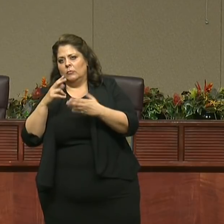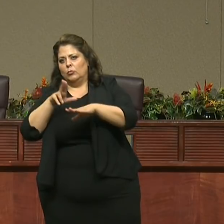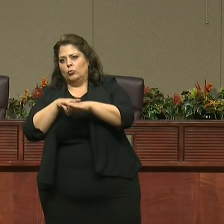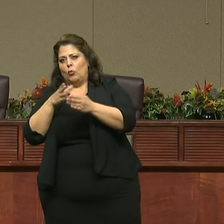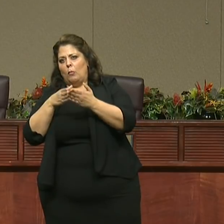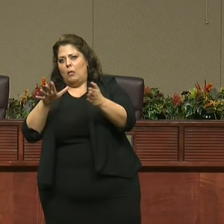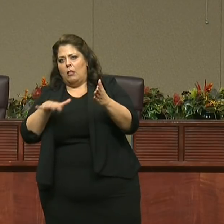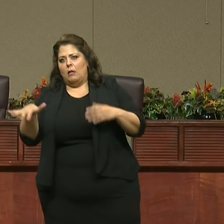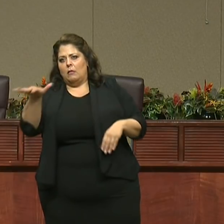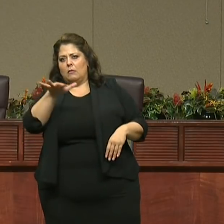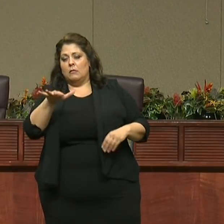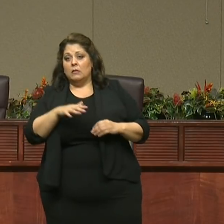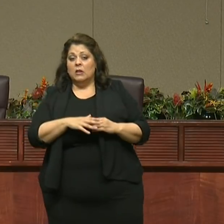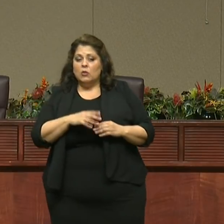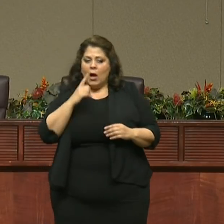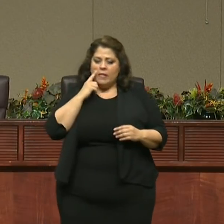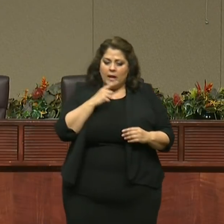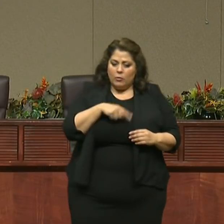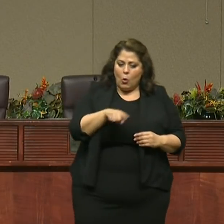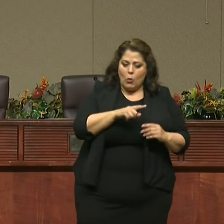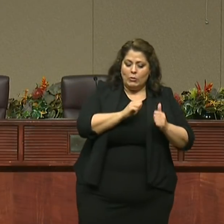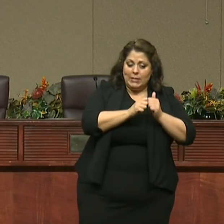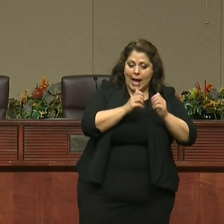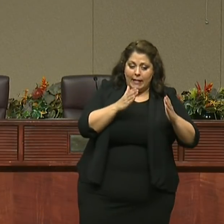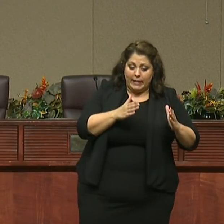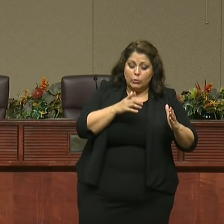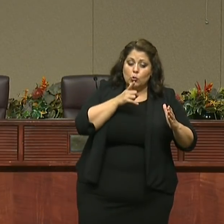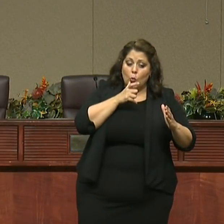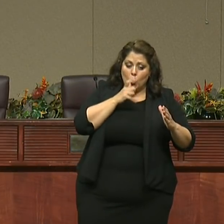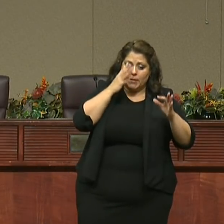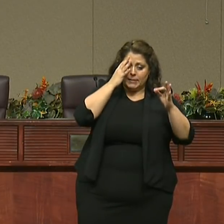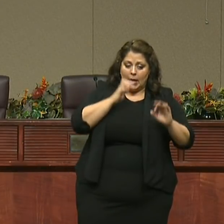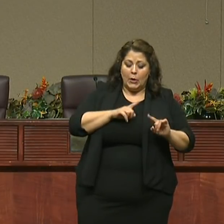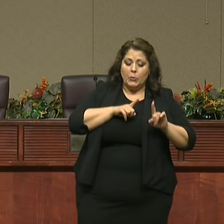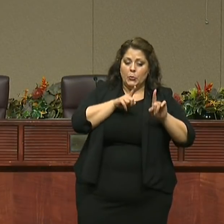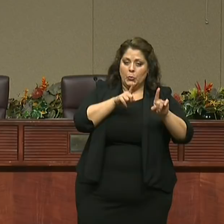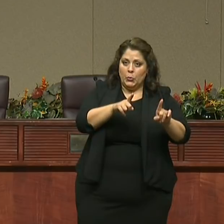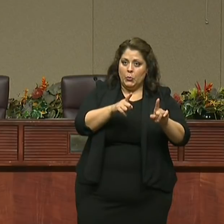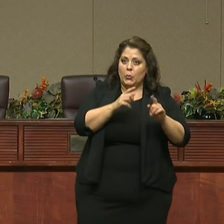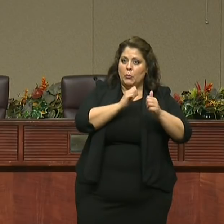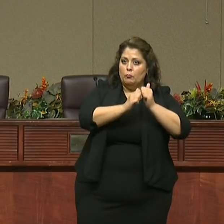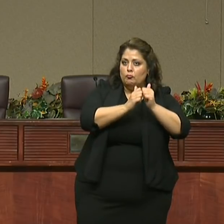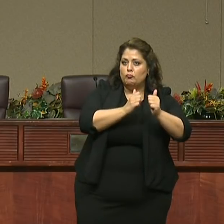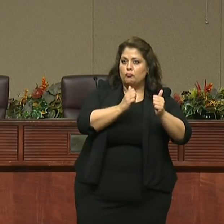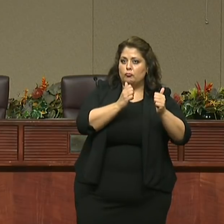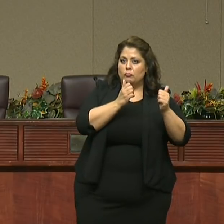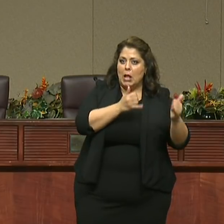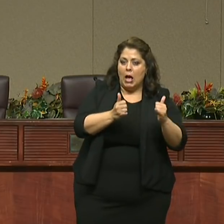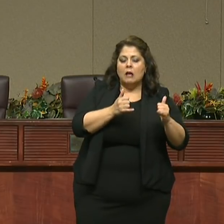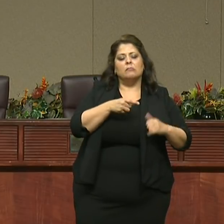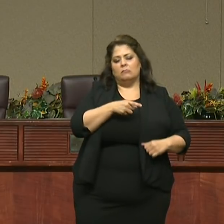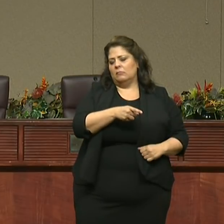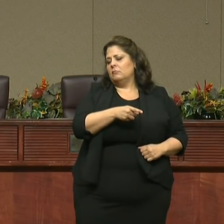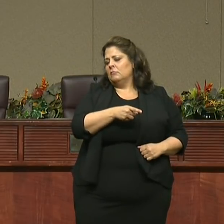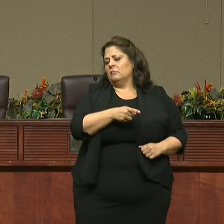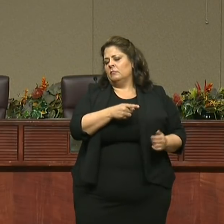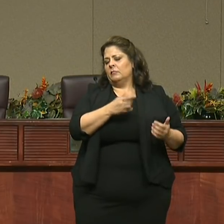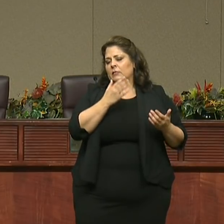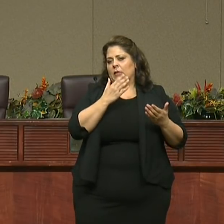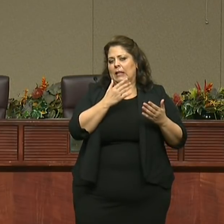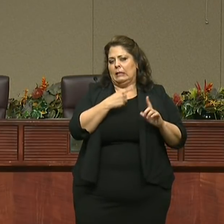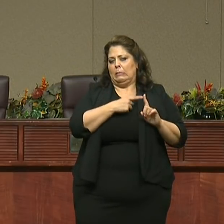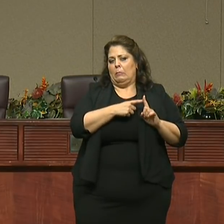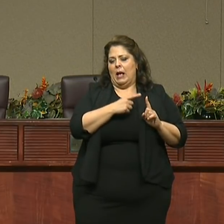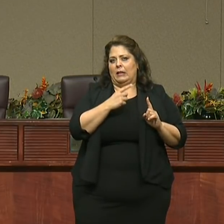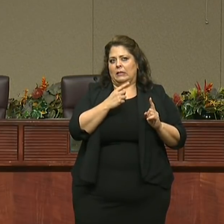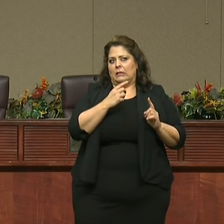bodes well for the athletes who are playing there. They are being tested very frequently. You